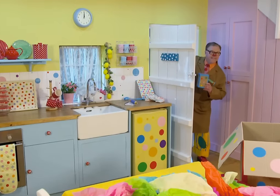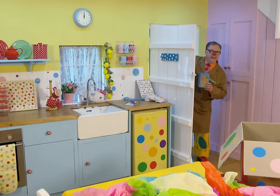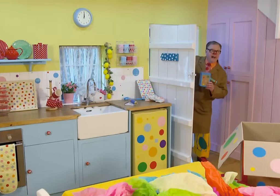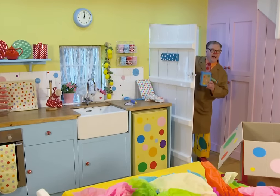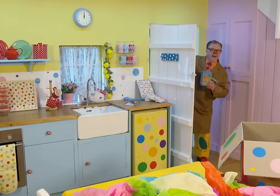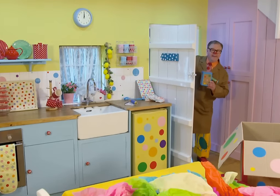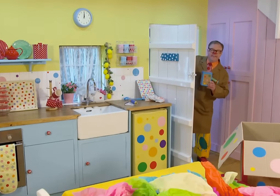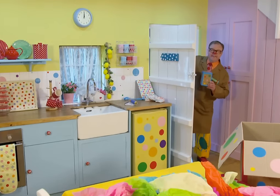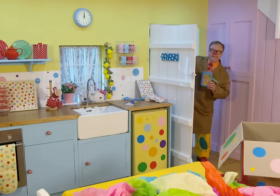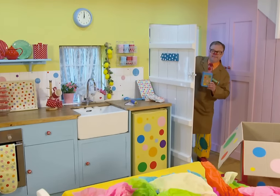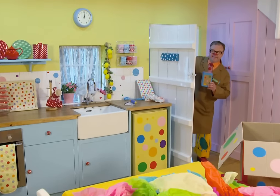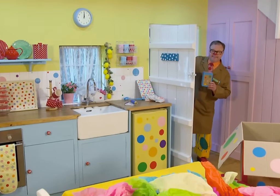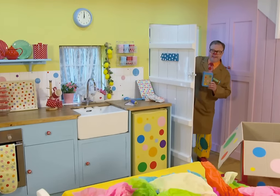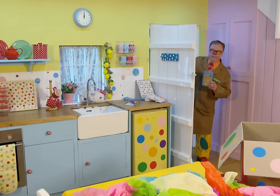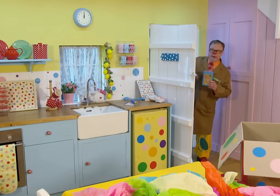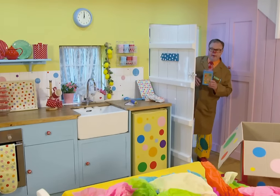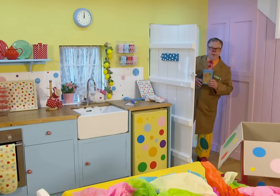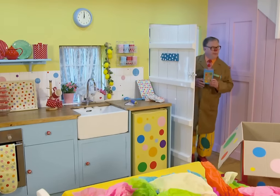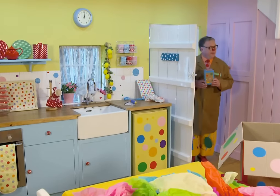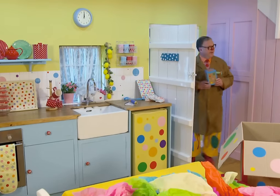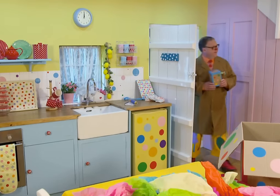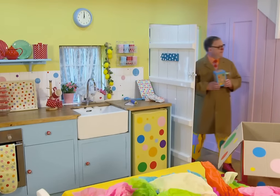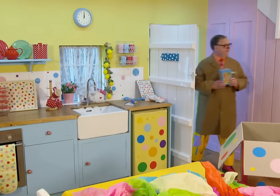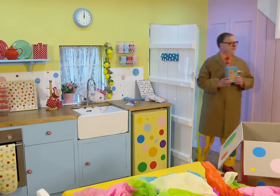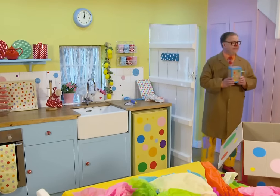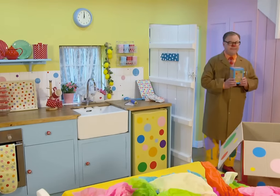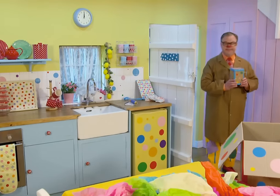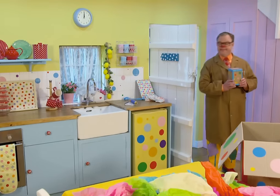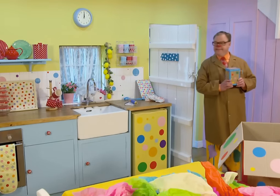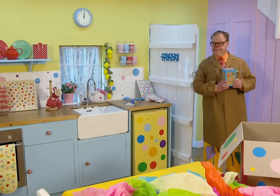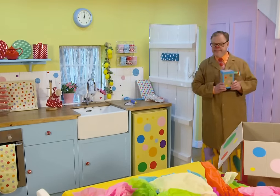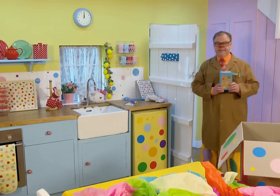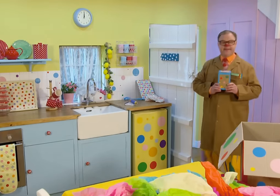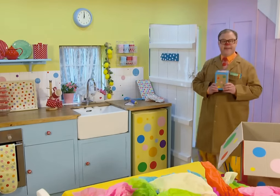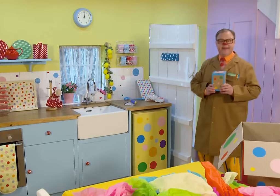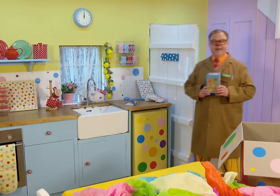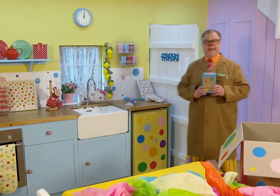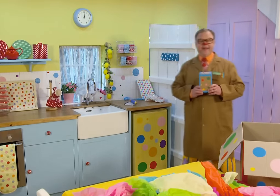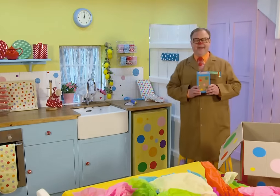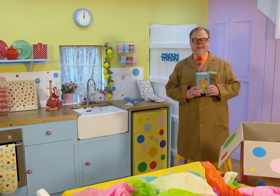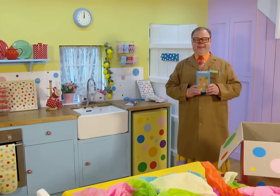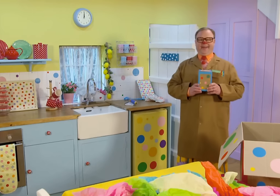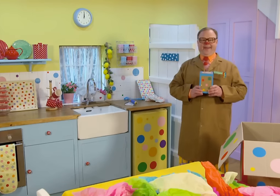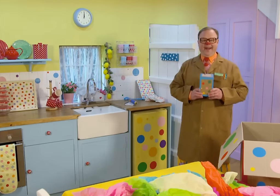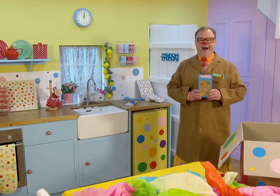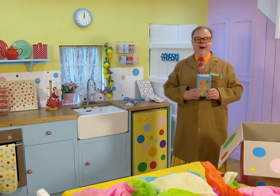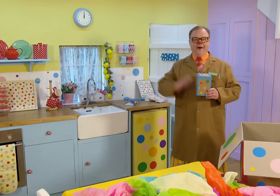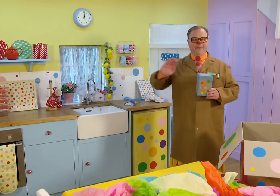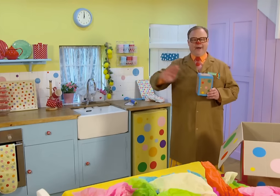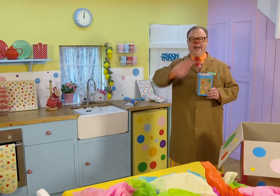Hello, Mr. Tumble. Oh, hello, Shopkeeper Tumble. Oh,